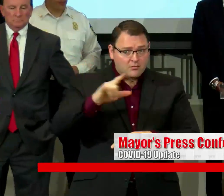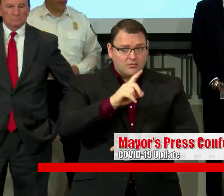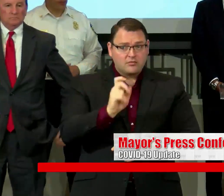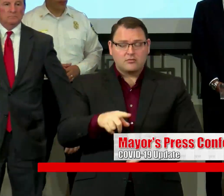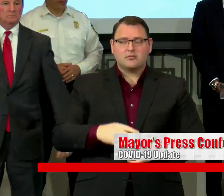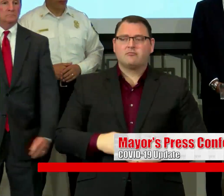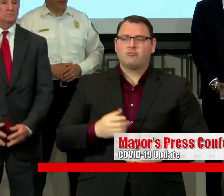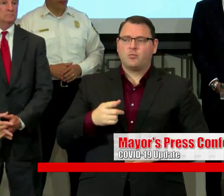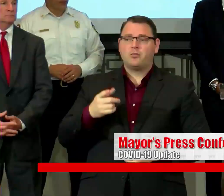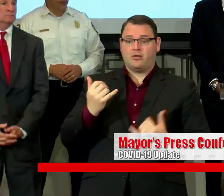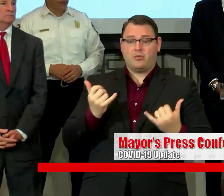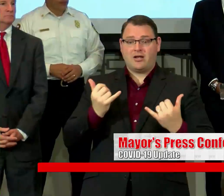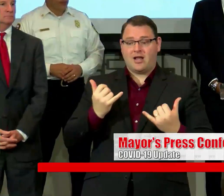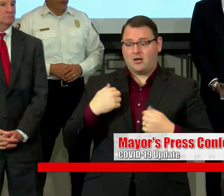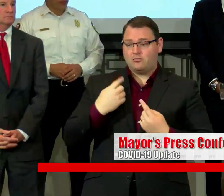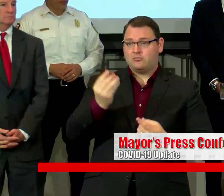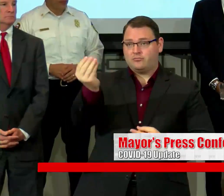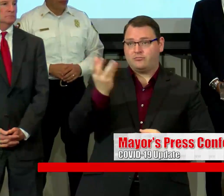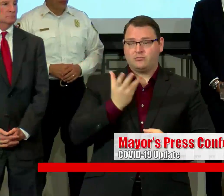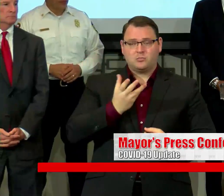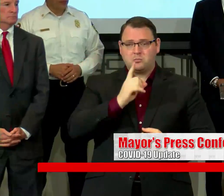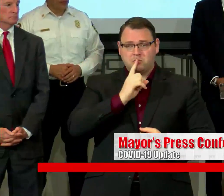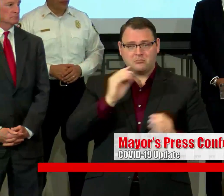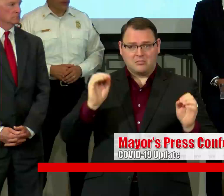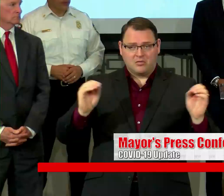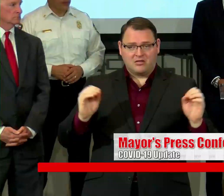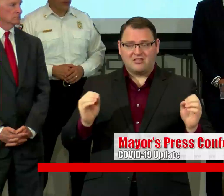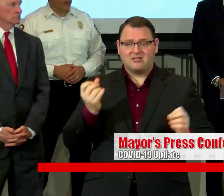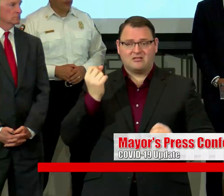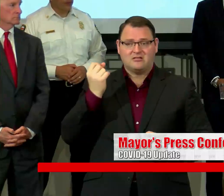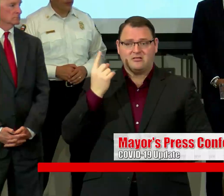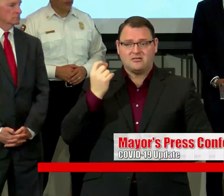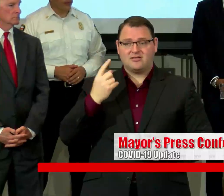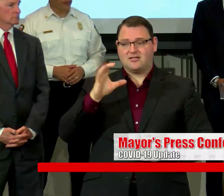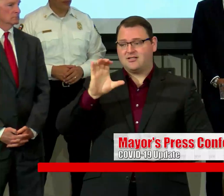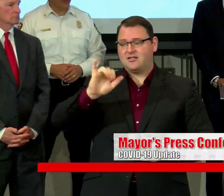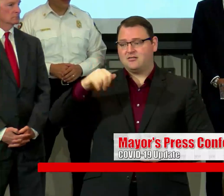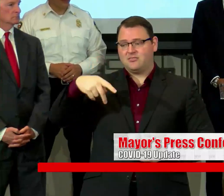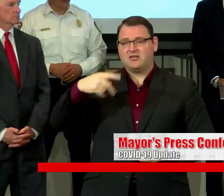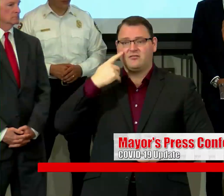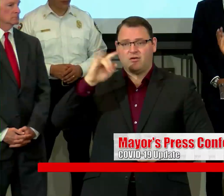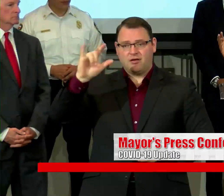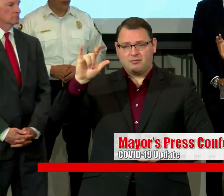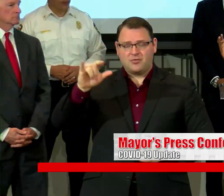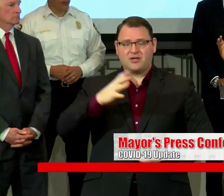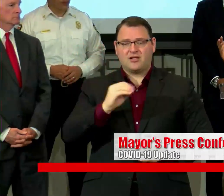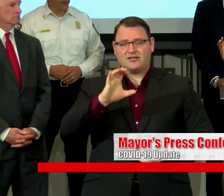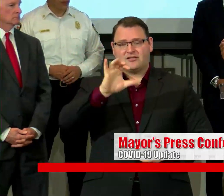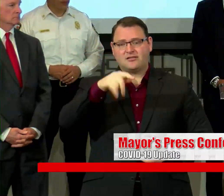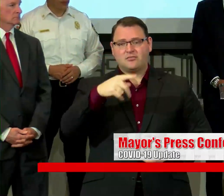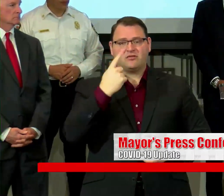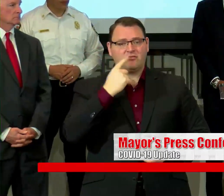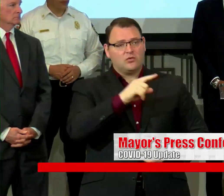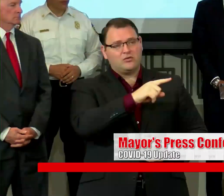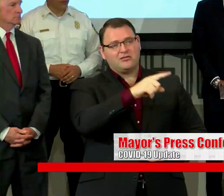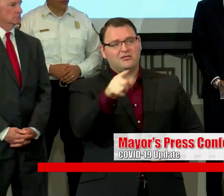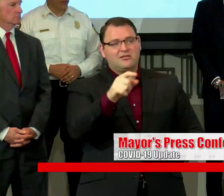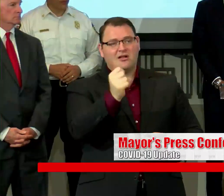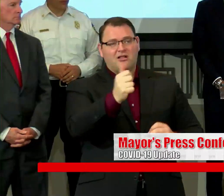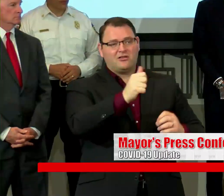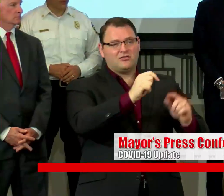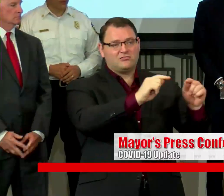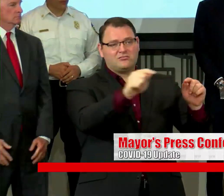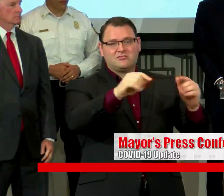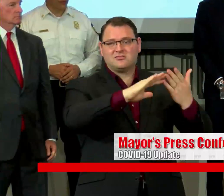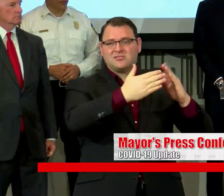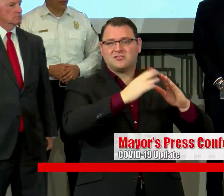certainly reviewed the CIP for the airports, like I've reviewed CIP for the rest of the city of Houston, and